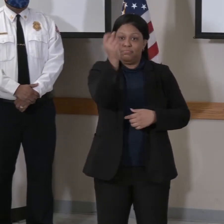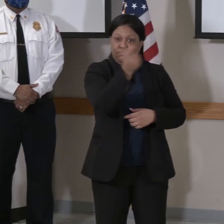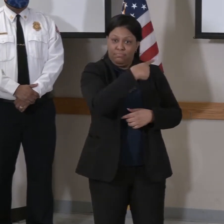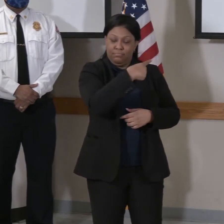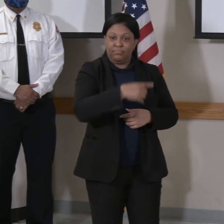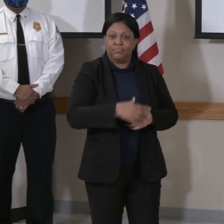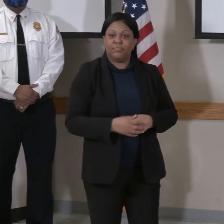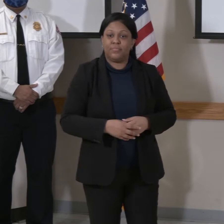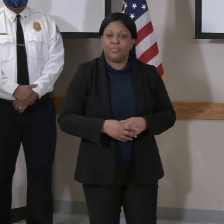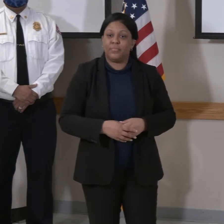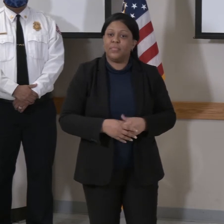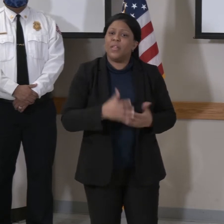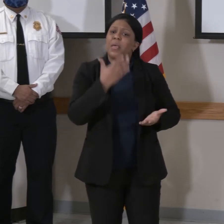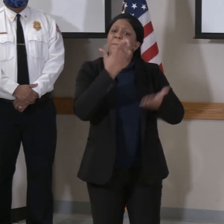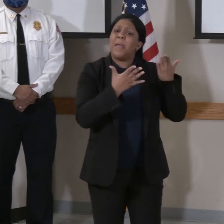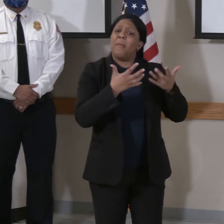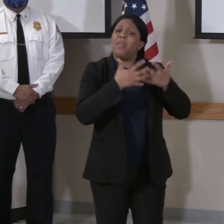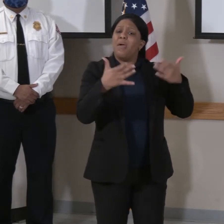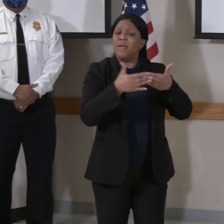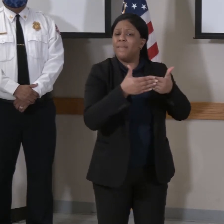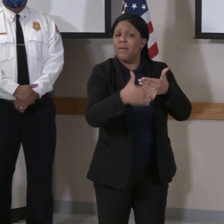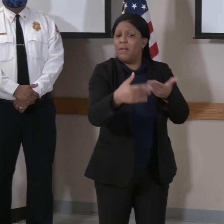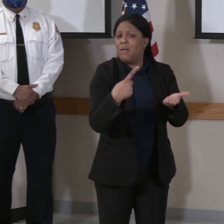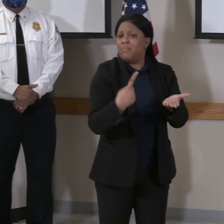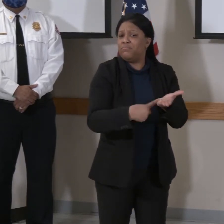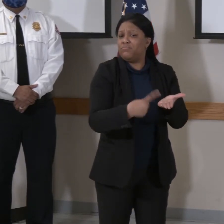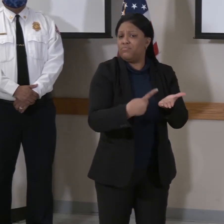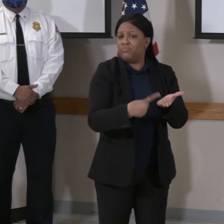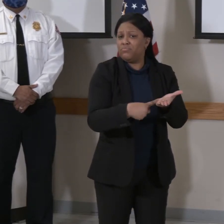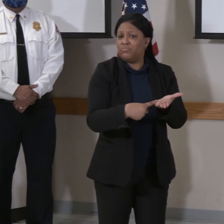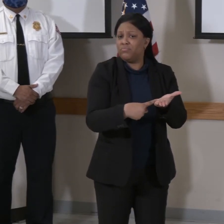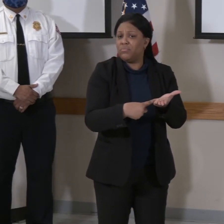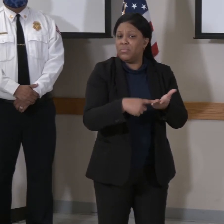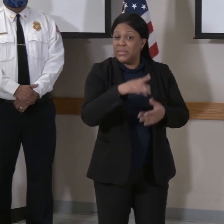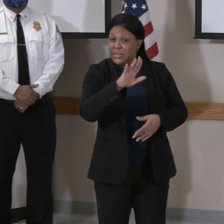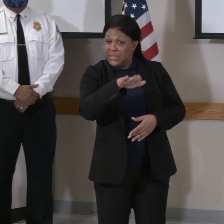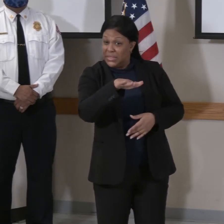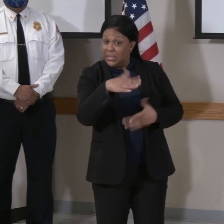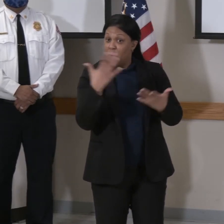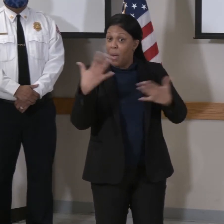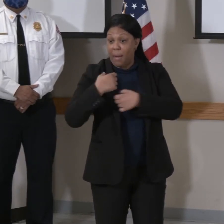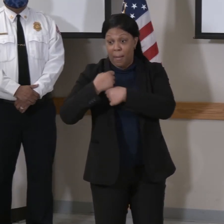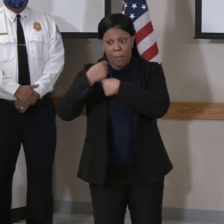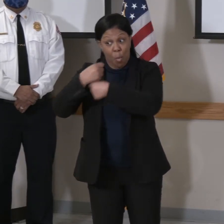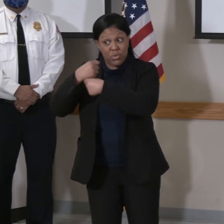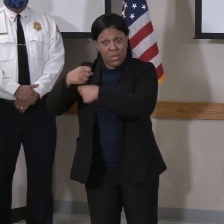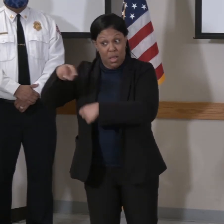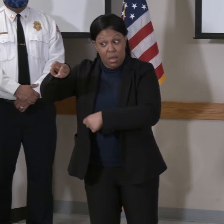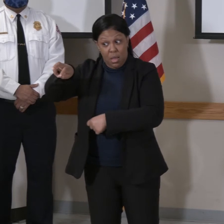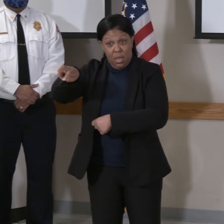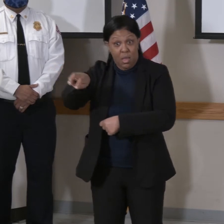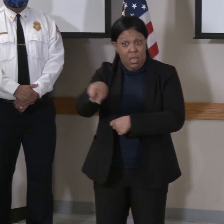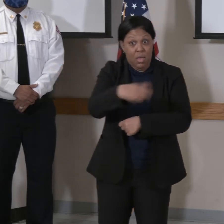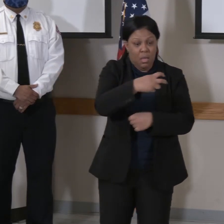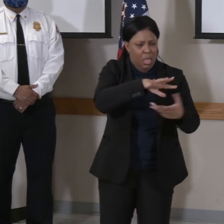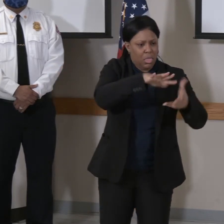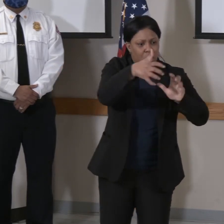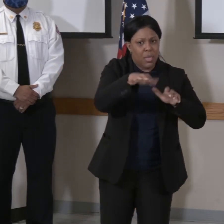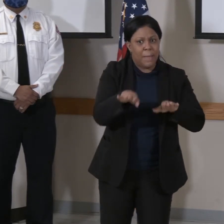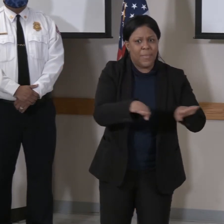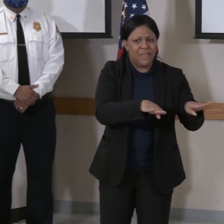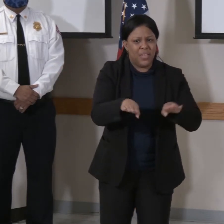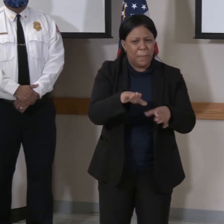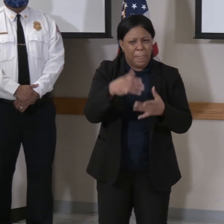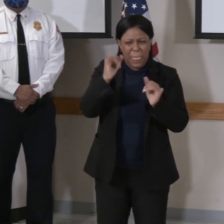discussion, I think, between when the line crosses from protesting into unlawful behavior. One thing I was